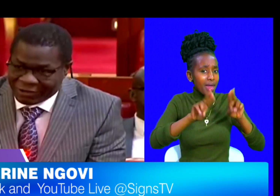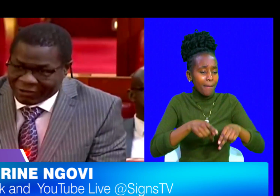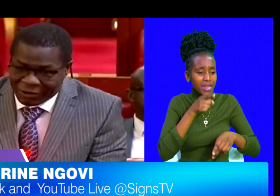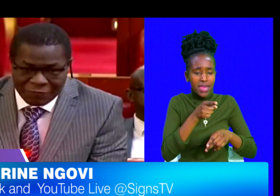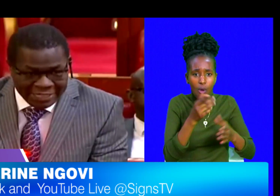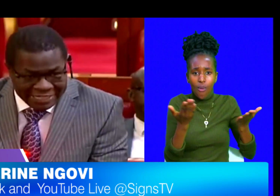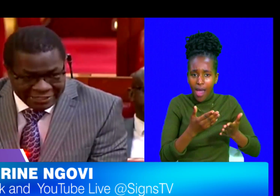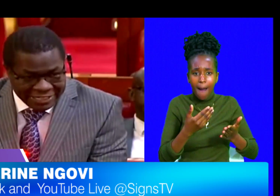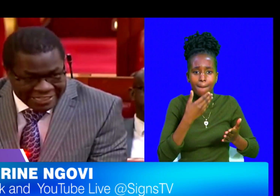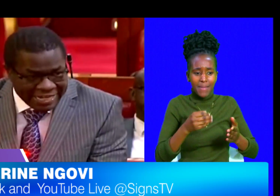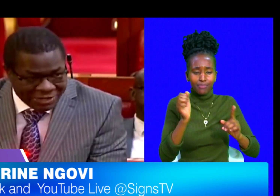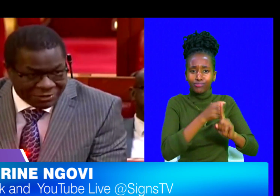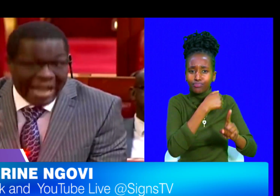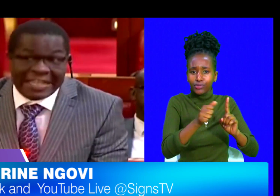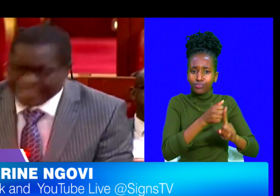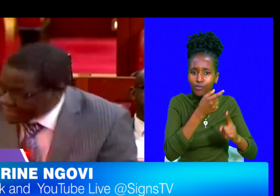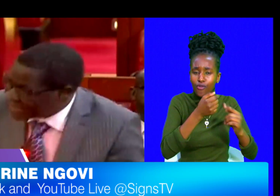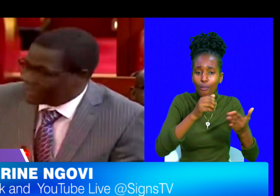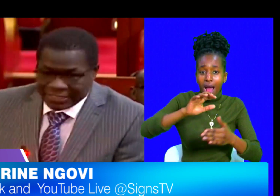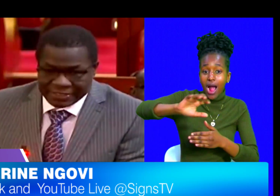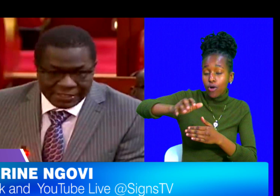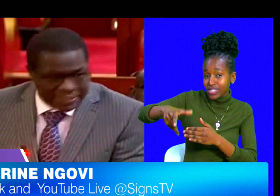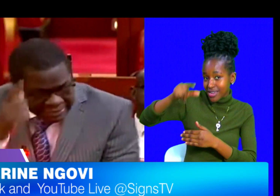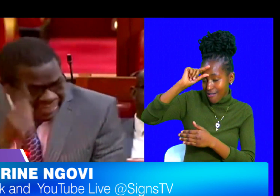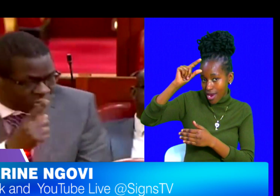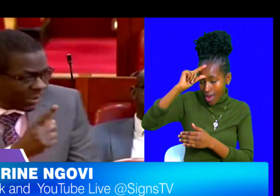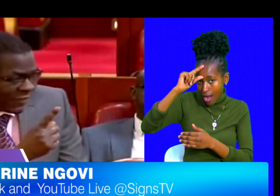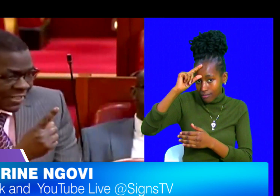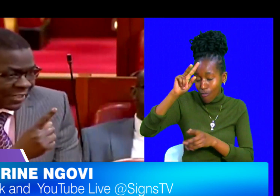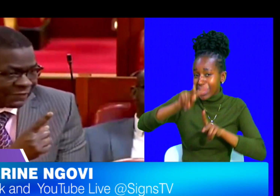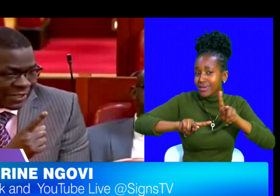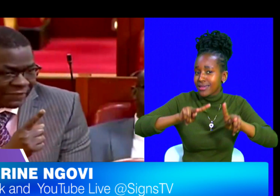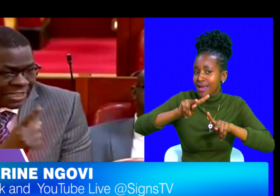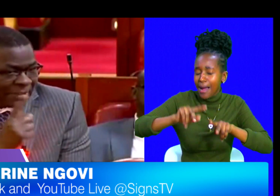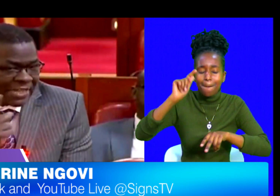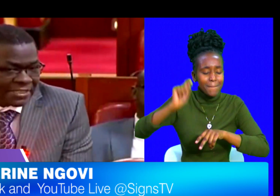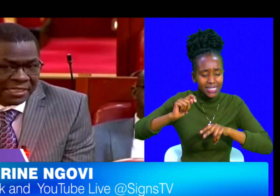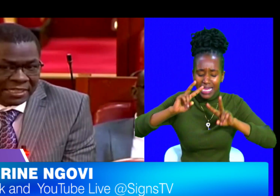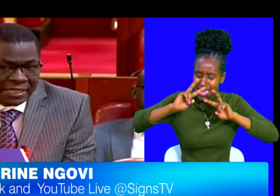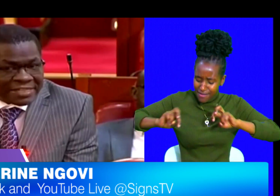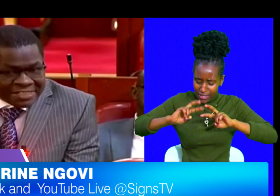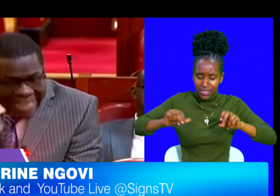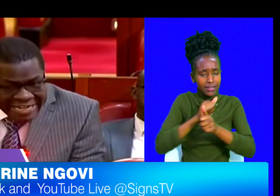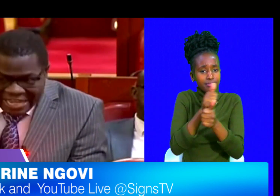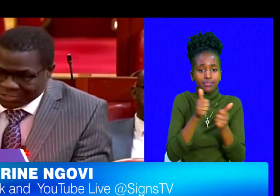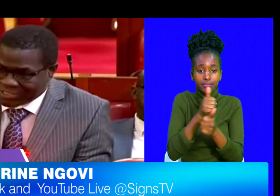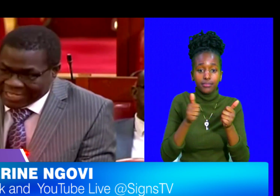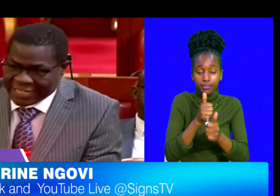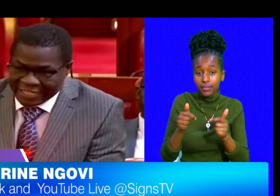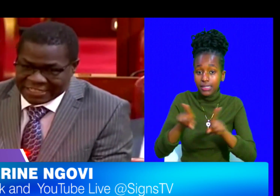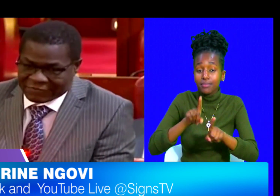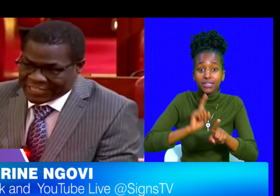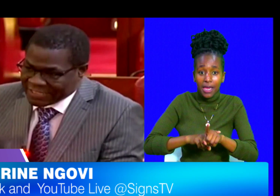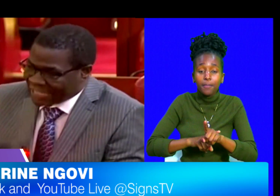governor of Kirinyaga or her agents, it needs to be investigated very, very expeditiously and stern action